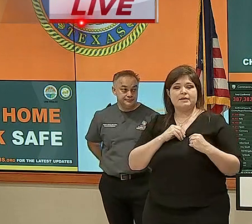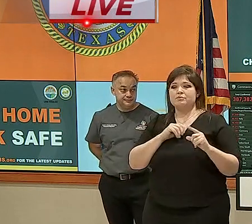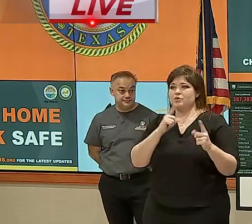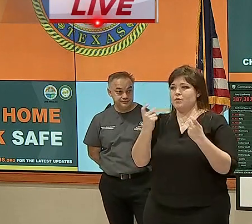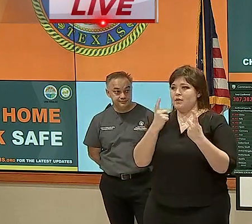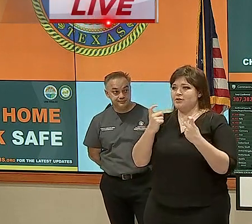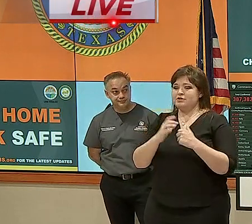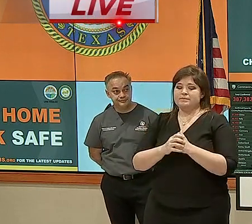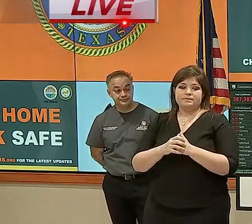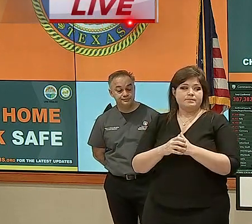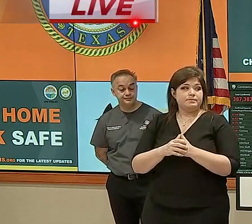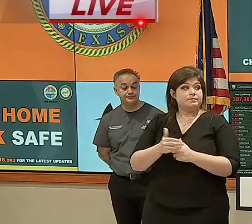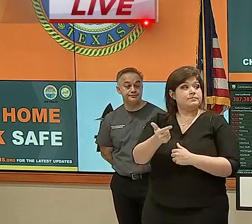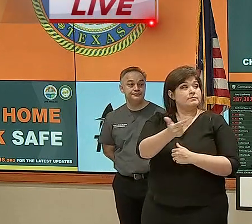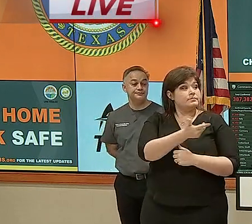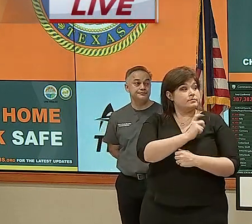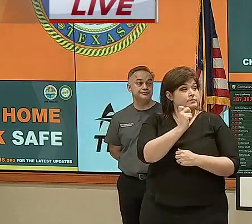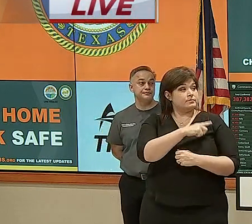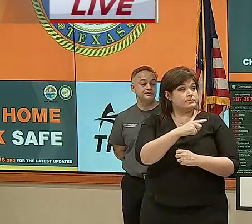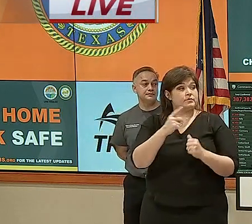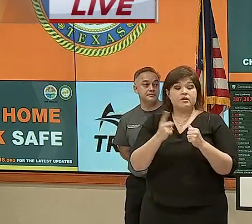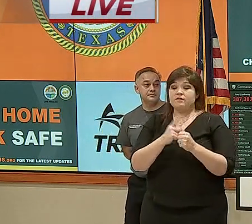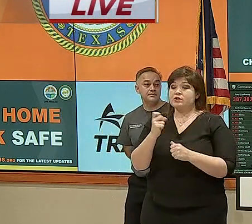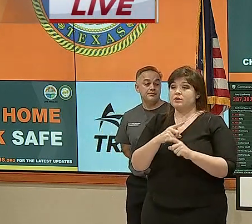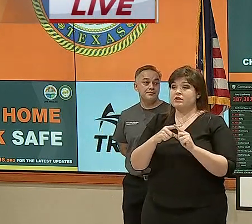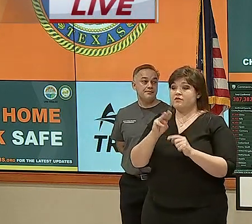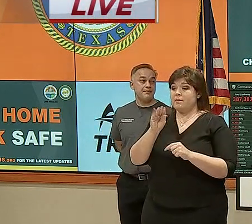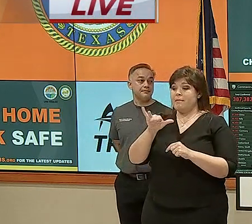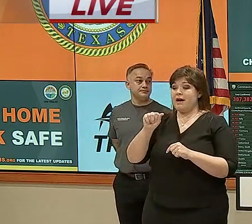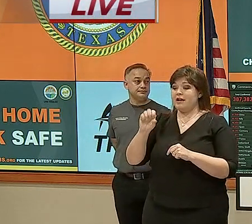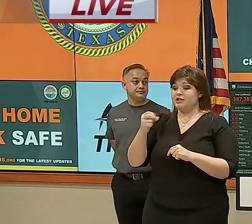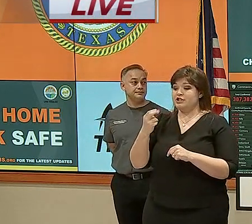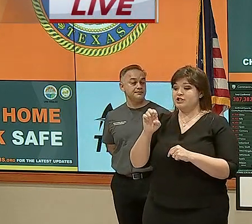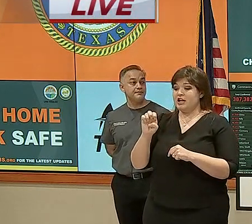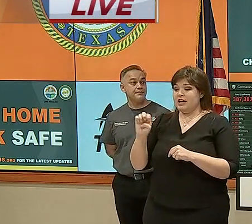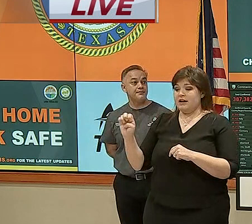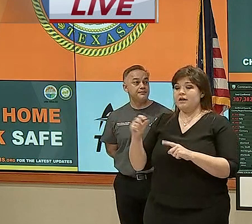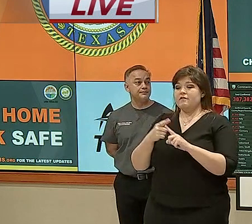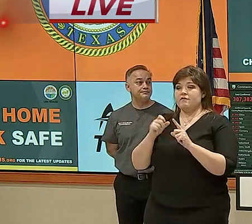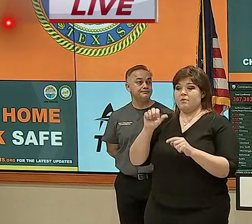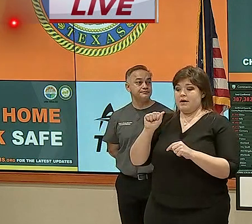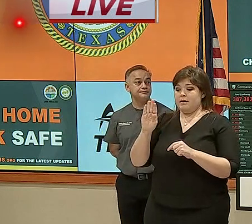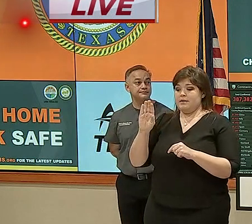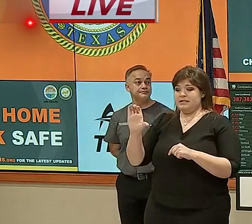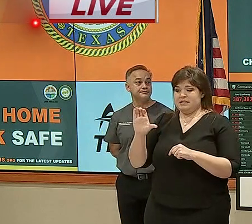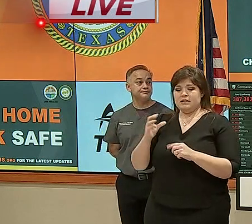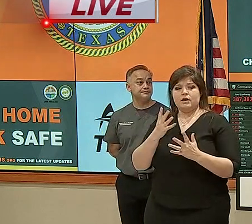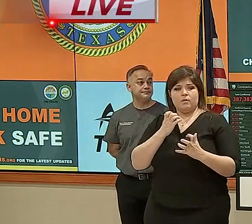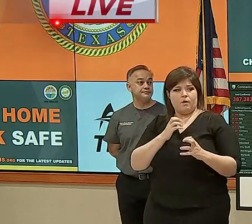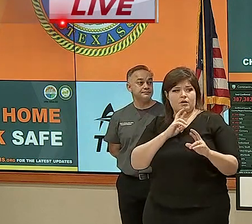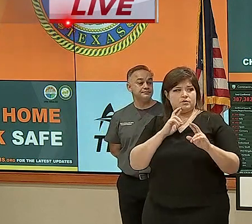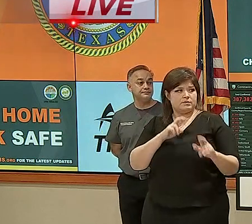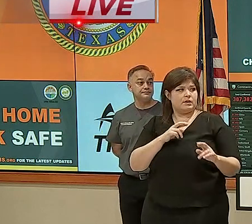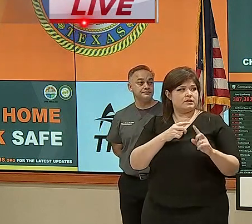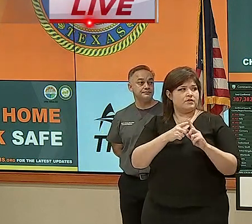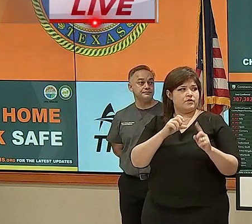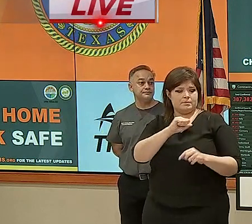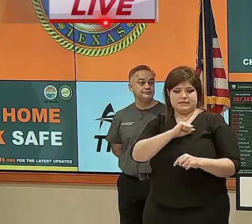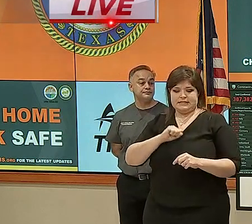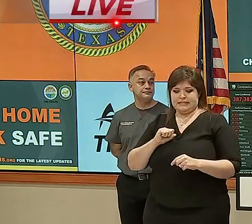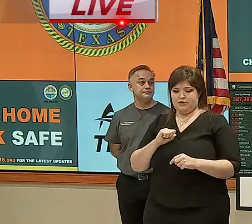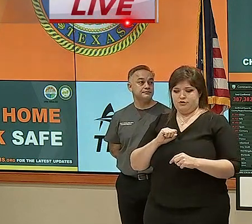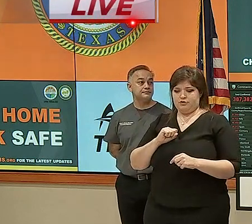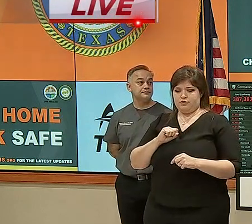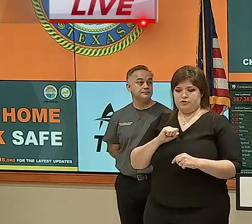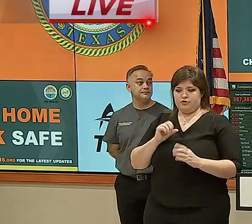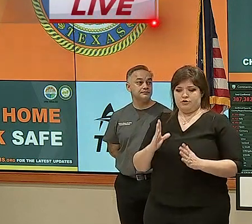Thank you, Judge. So the first question comes from Maya Shea from ABC. She would like a reaction to Senator Betancourt's news release that